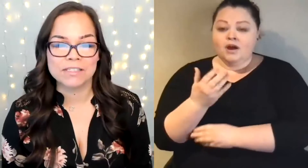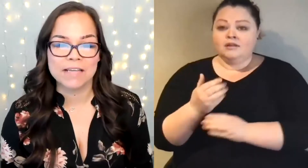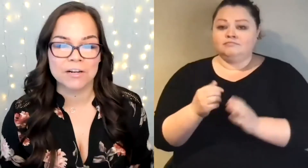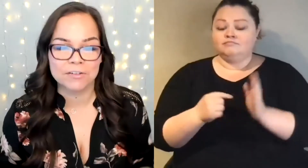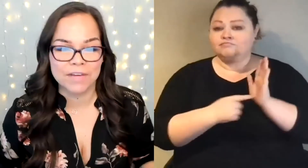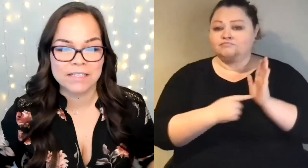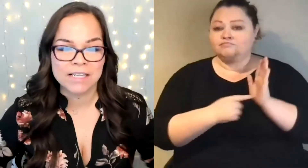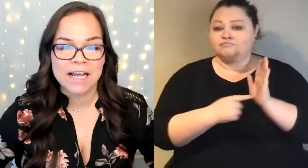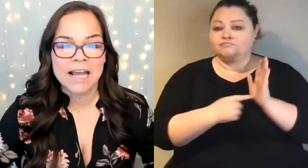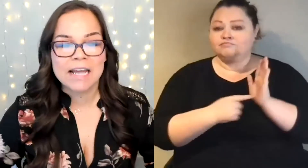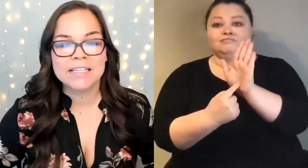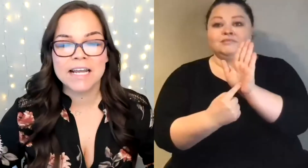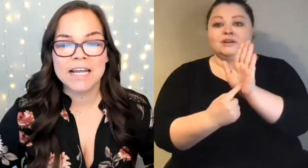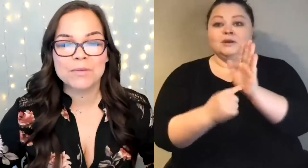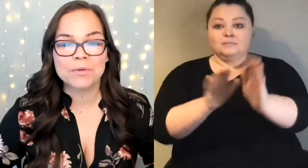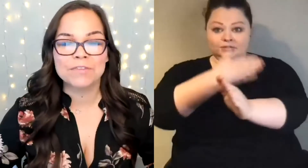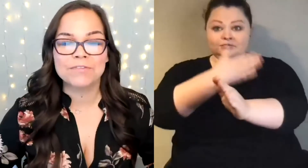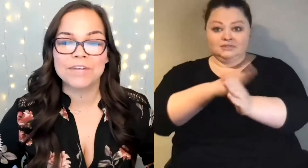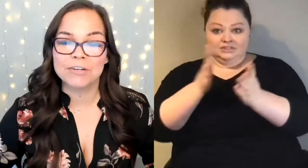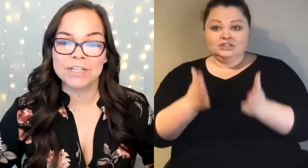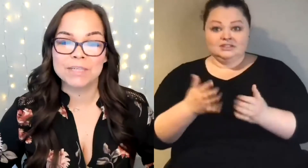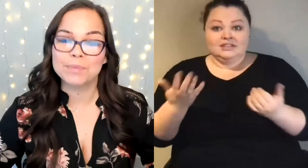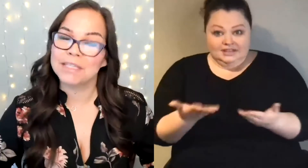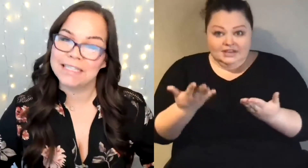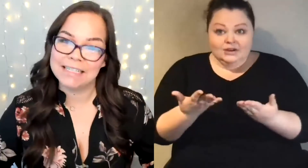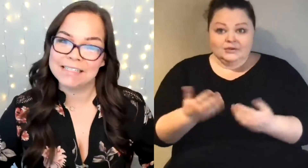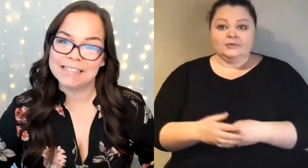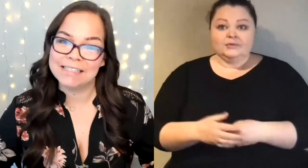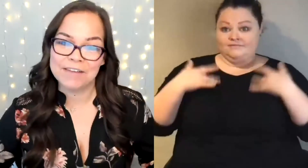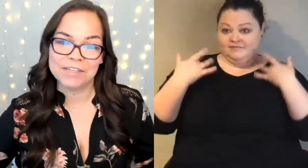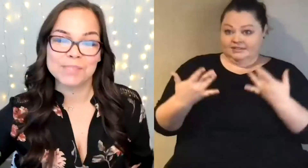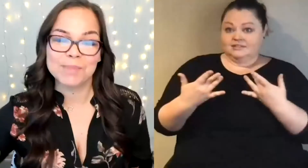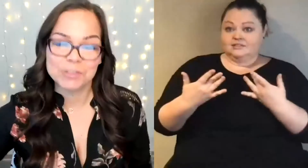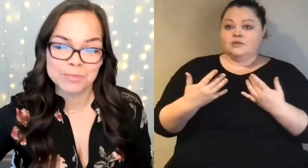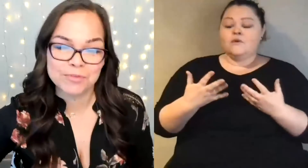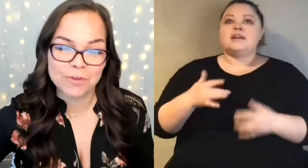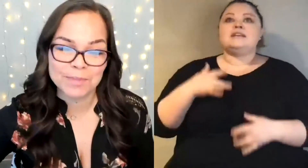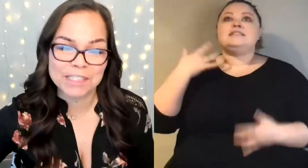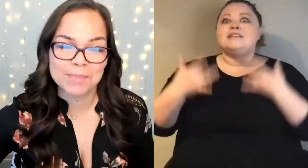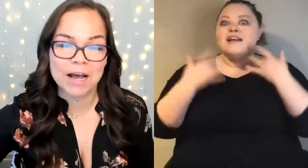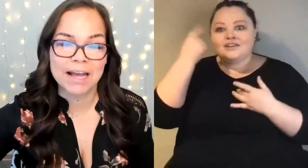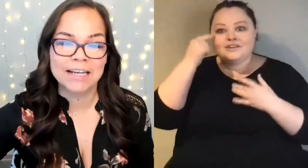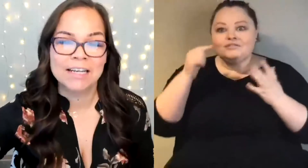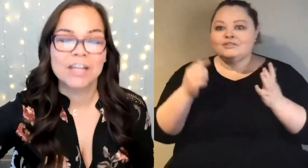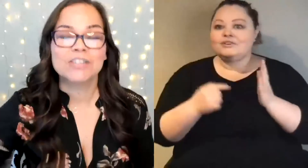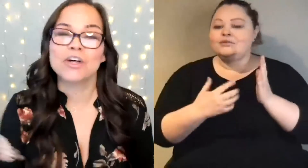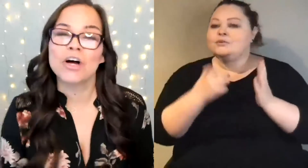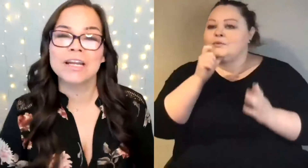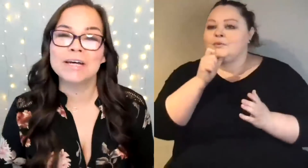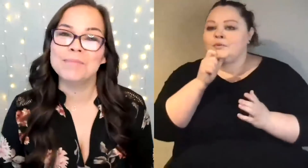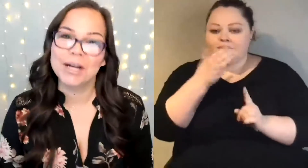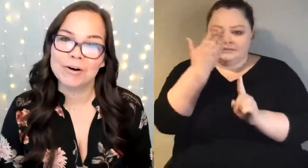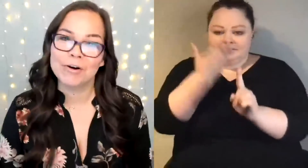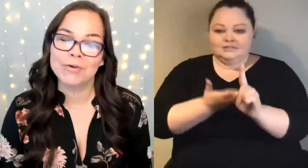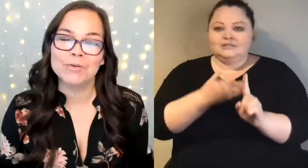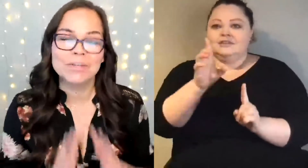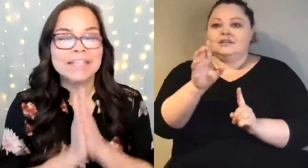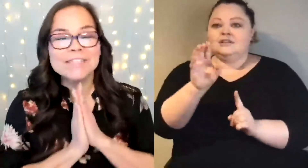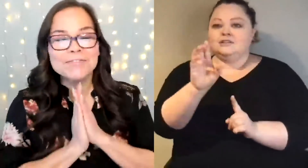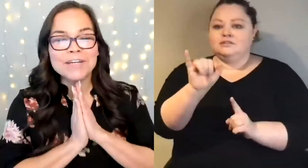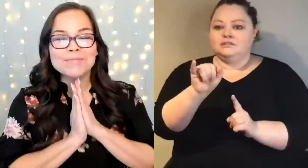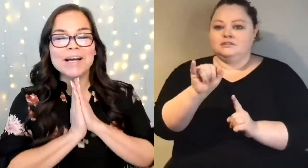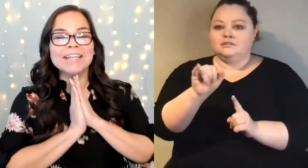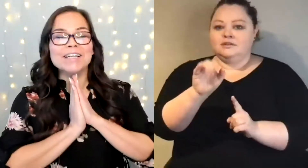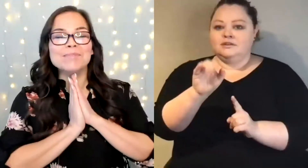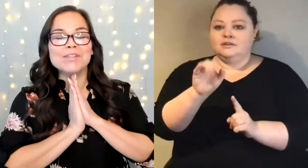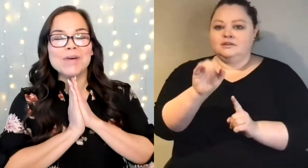and artists at our event. And today we're very pleased to have a special performance by Don Amaro, who is